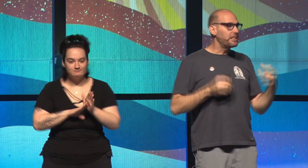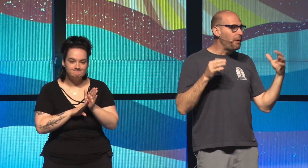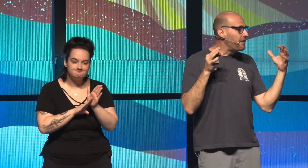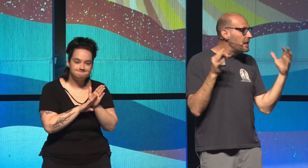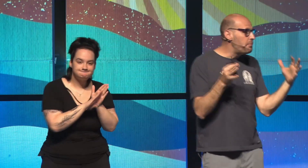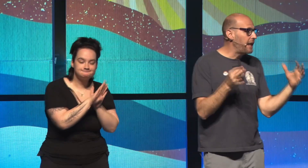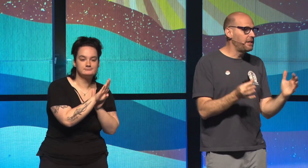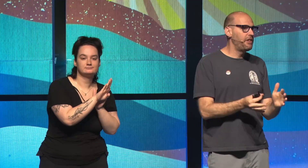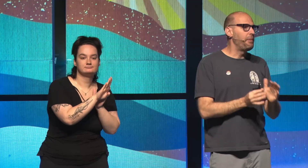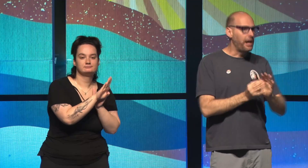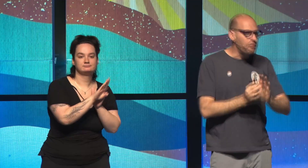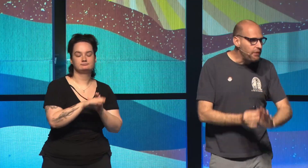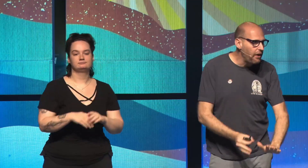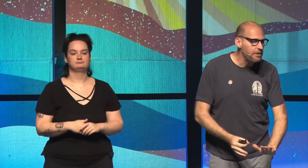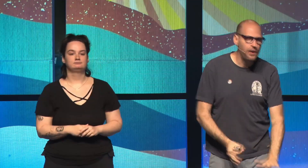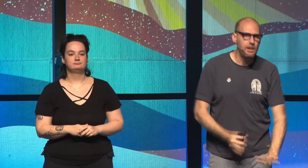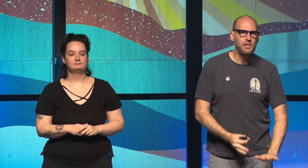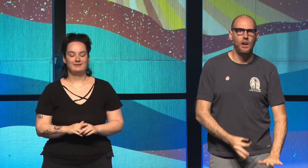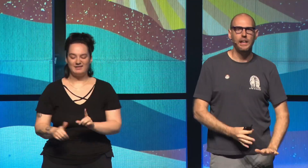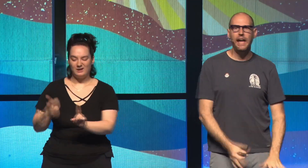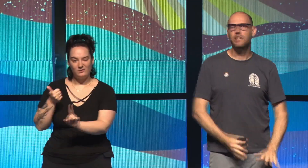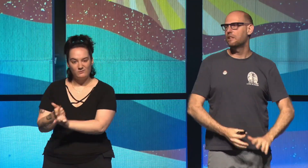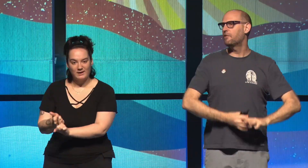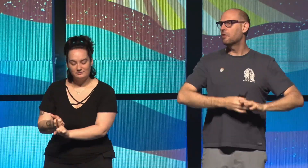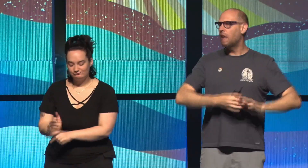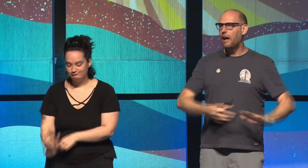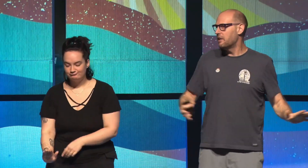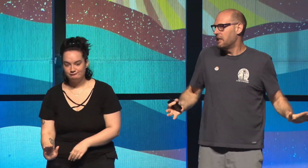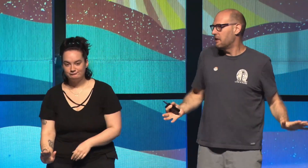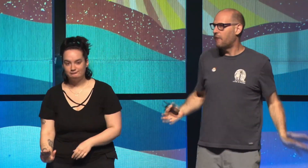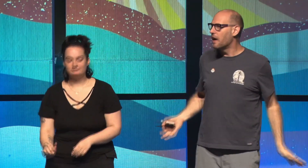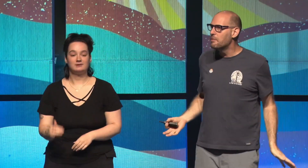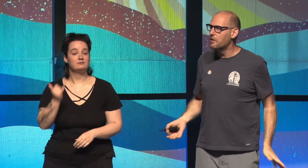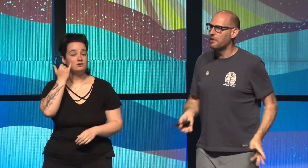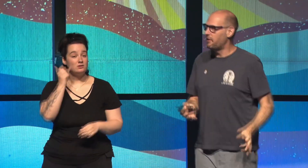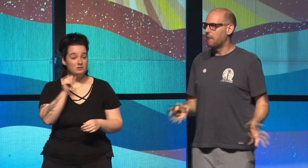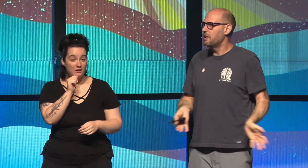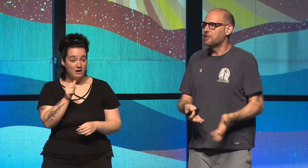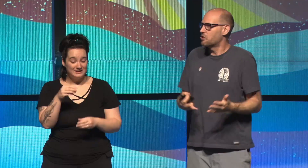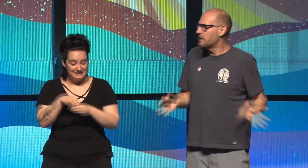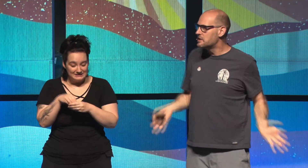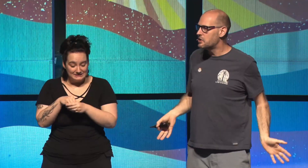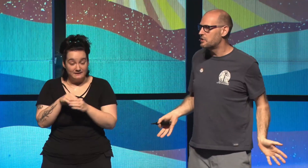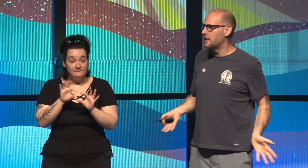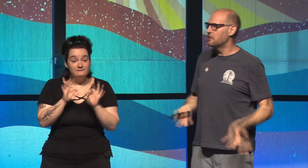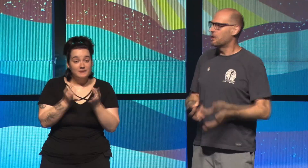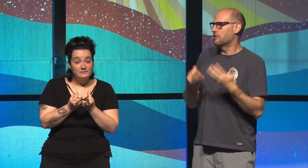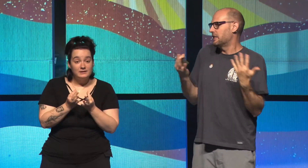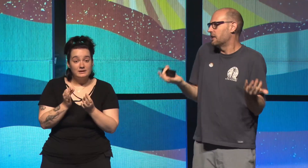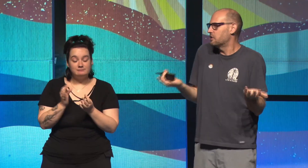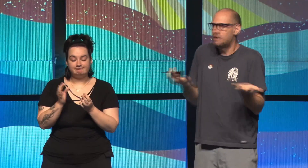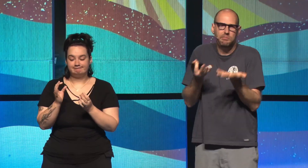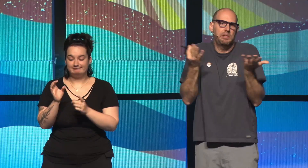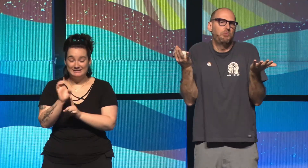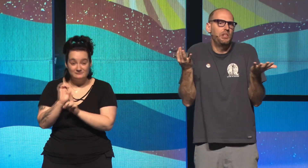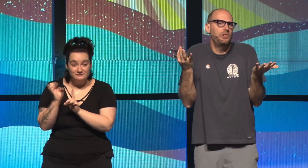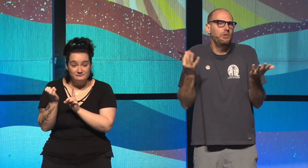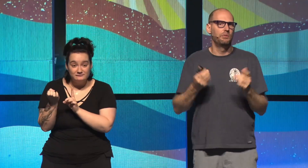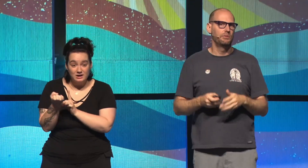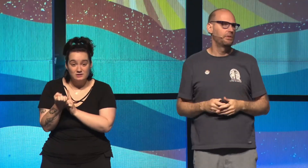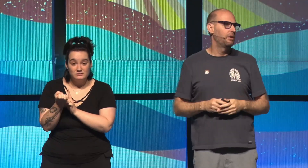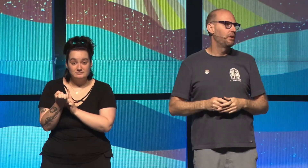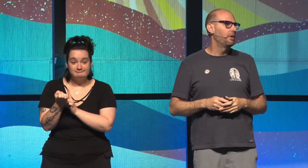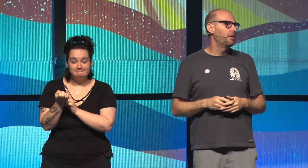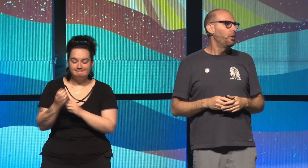he talks about the impact of them at a very, very young age. And if you're not in an environment or in a family that stresses those things or understands those things, like, what do you